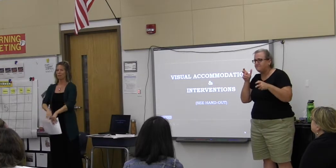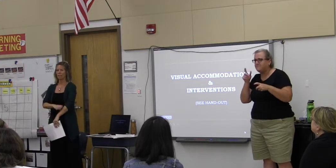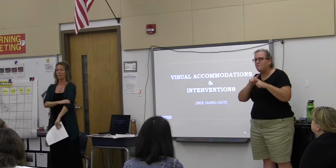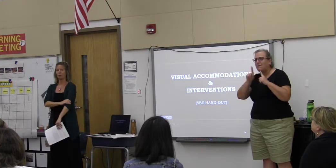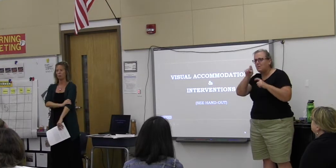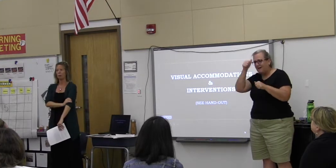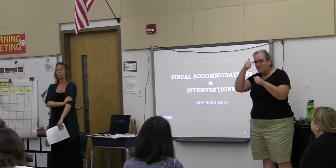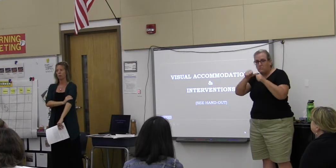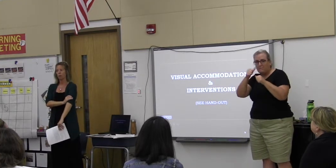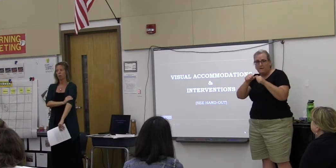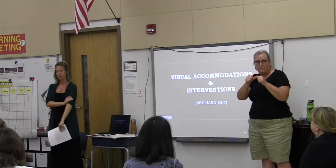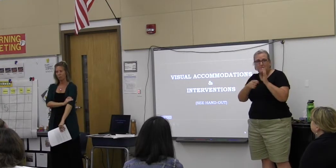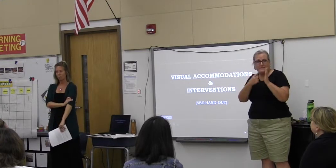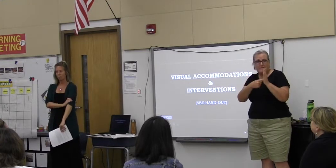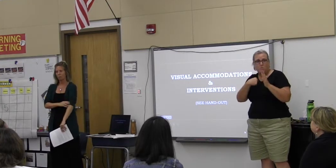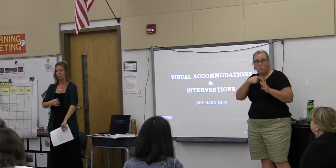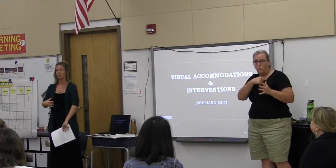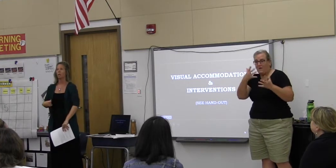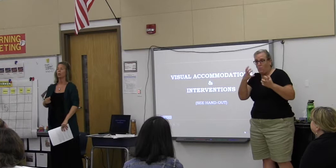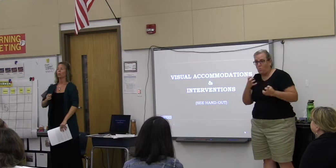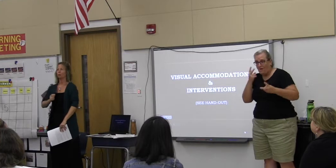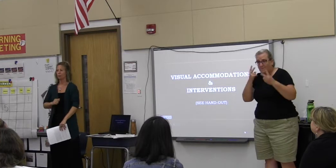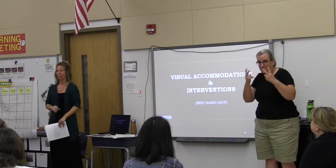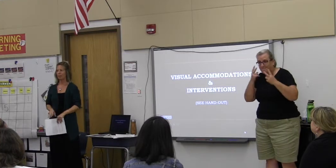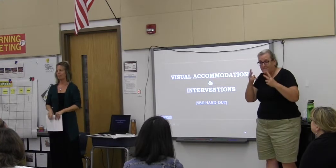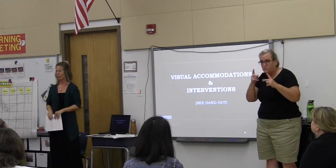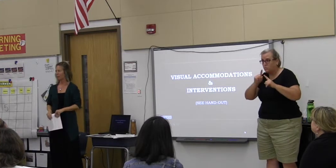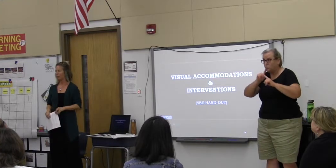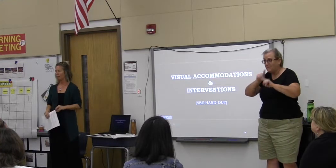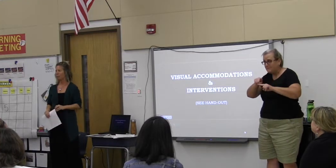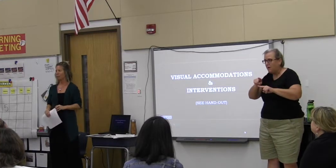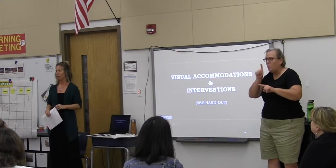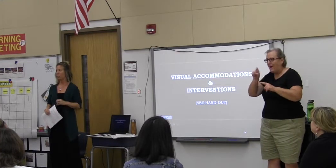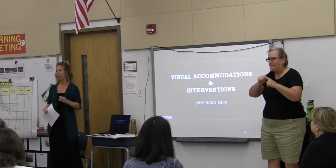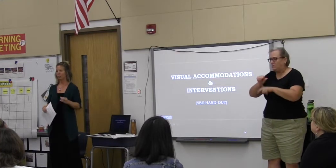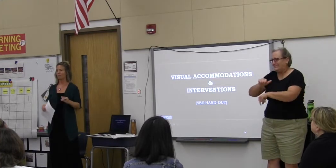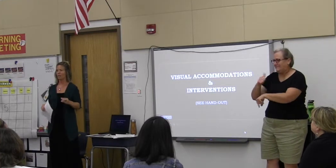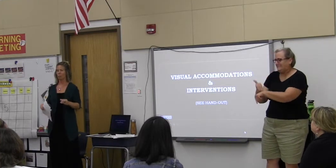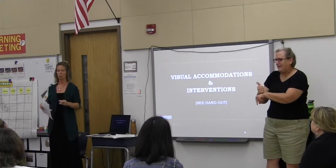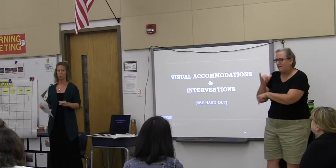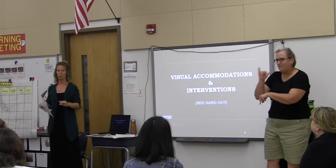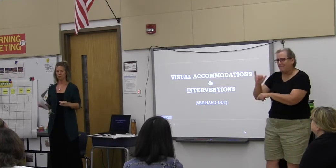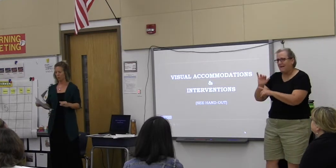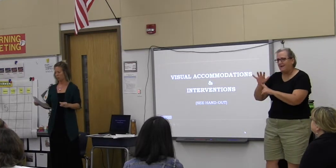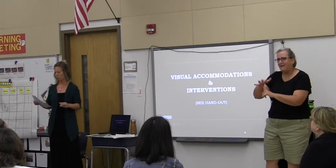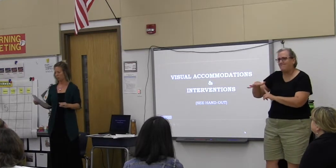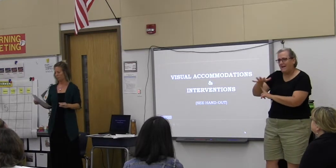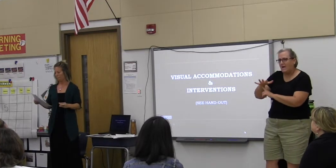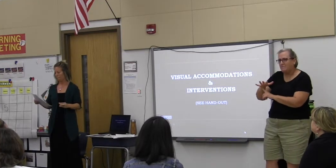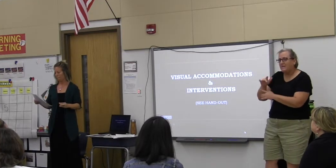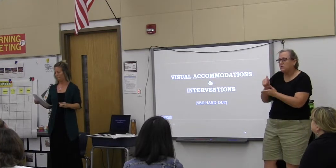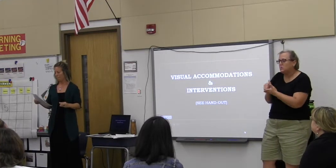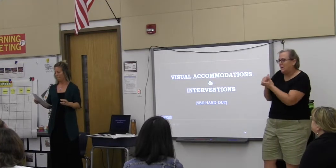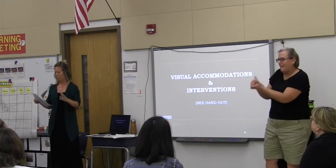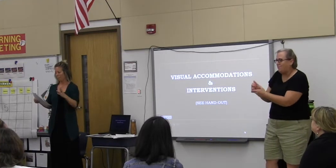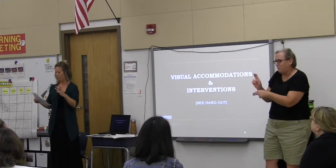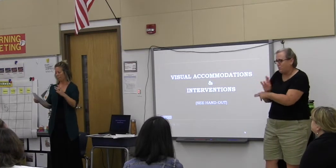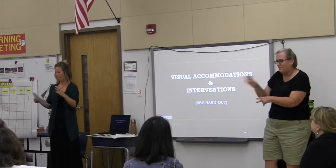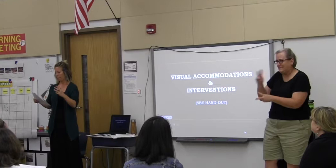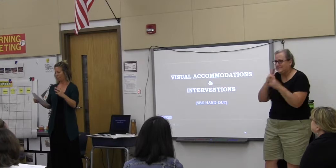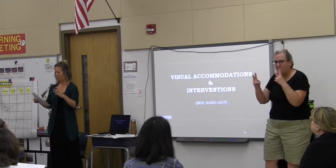be mindful that in times where we really want a visual response, we really have to set up the environment in a way that's going to help him use his vision.